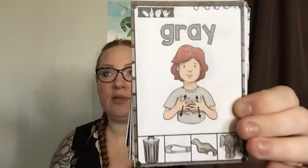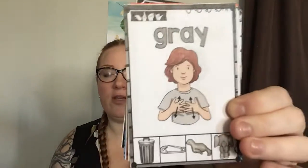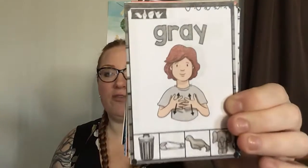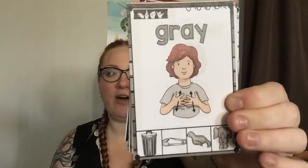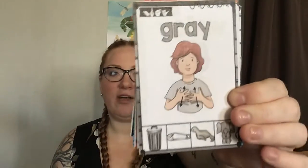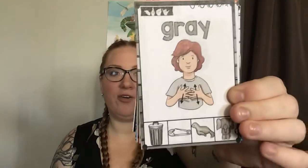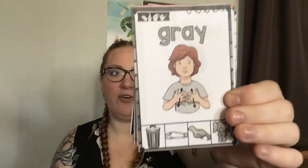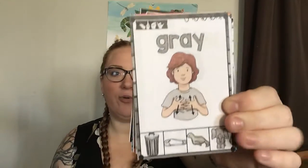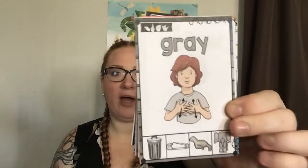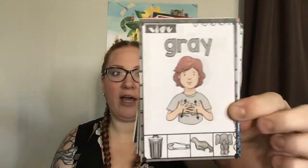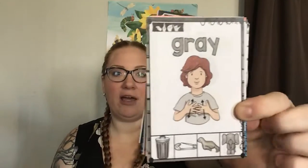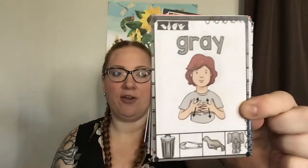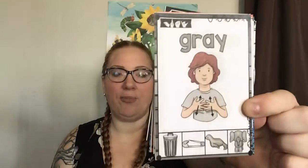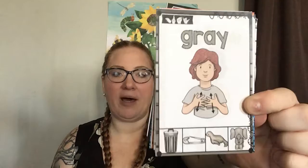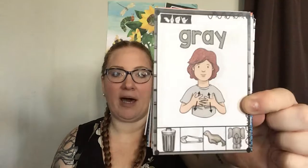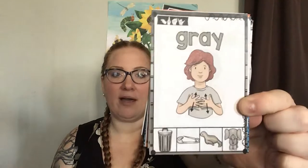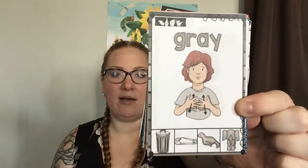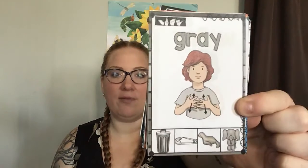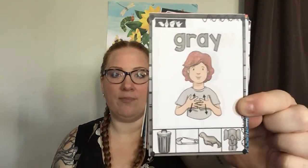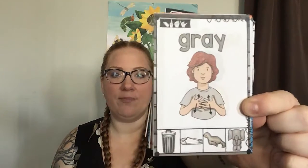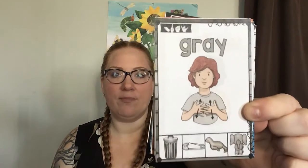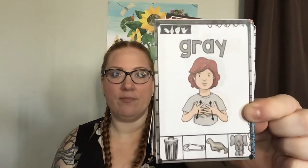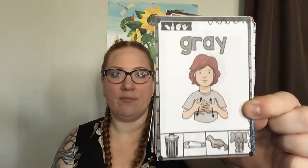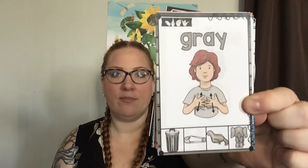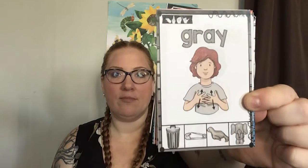Can you find your gray in your pack?